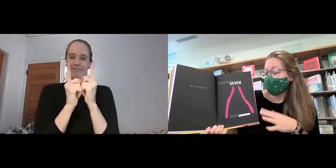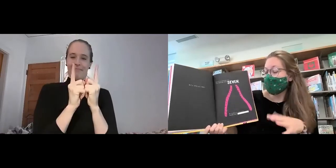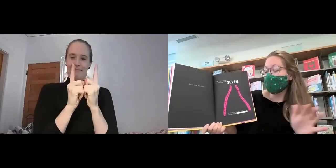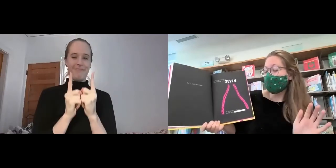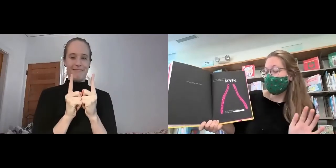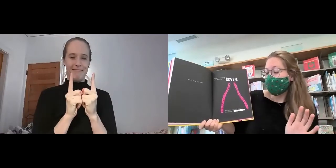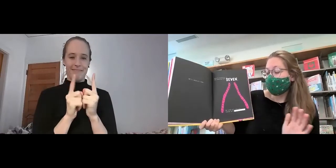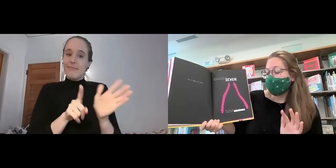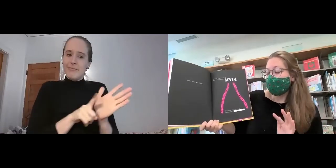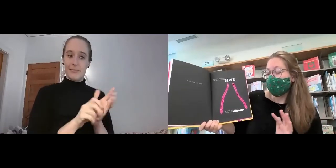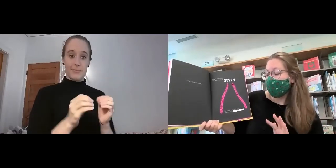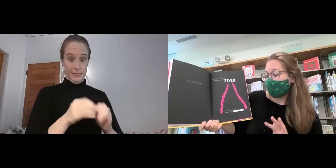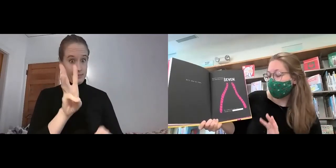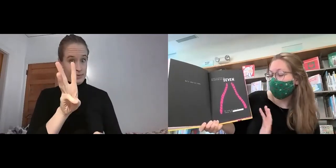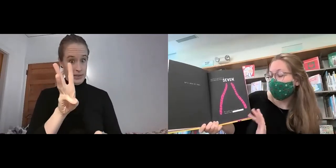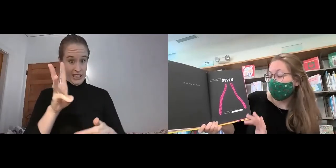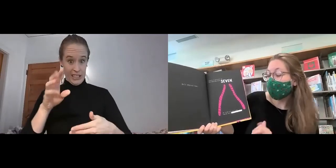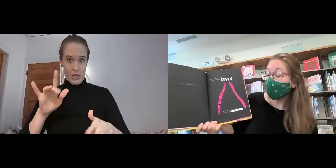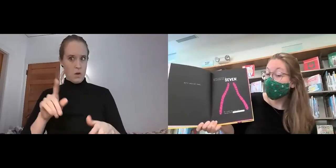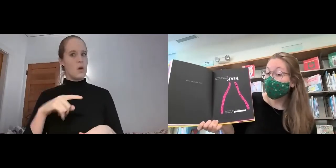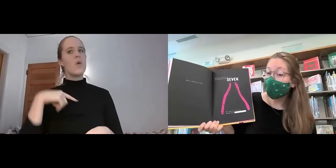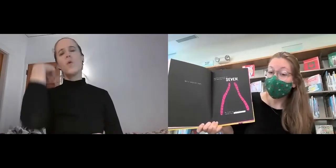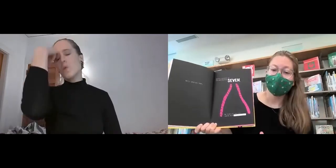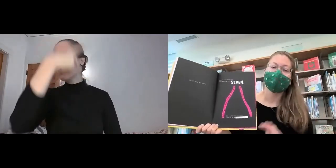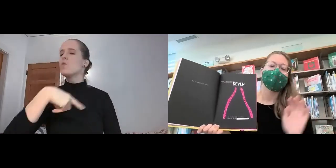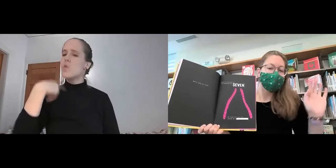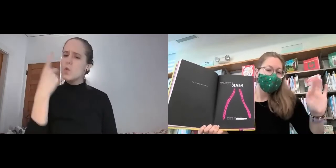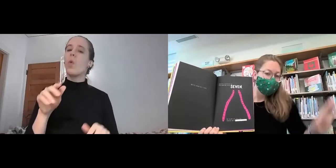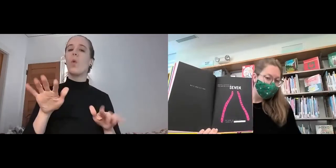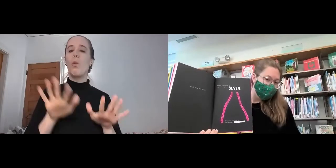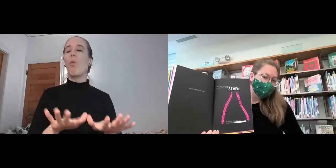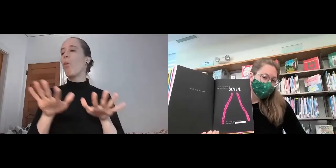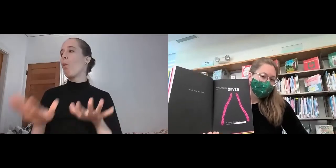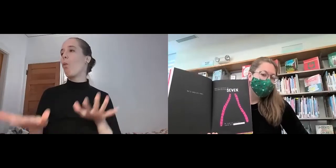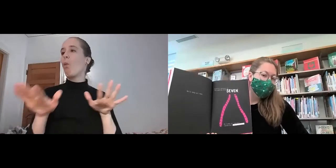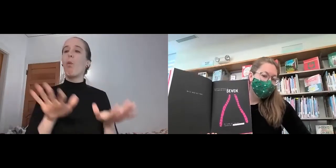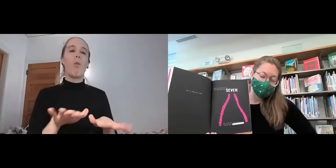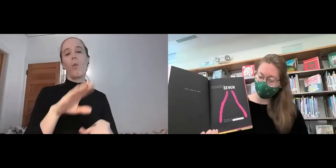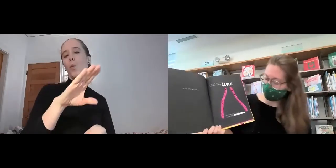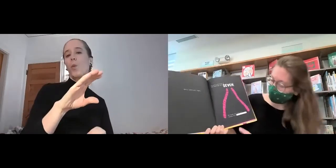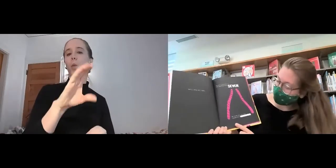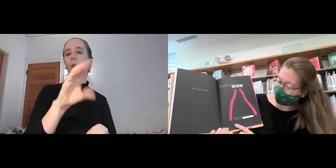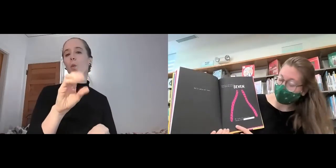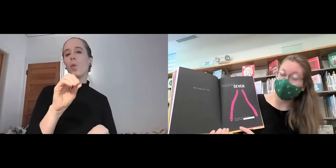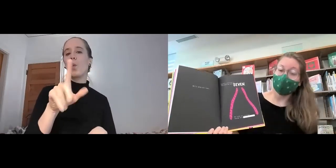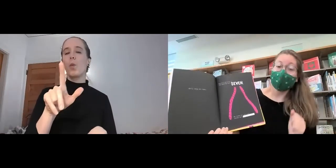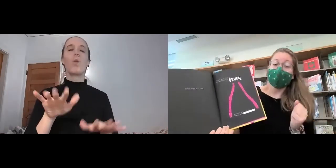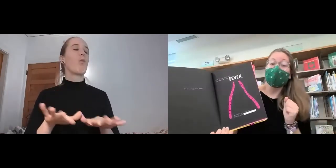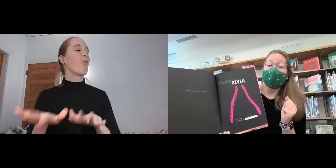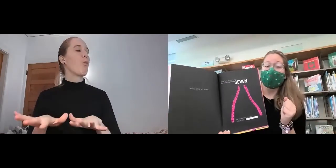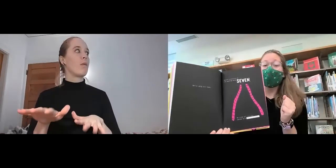6 is acting all cool, trying to play it casual, but